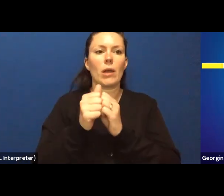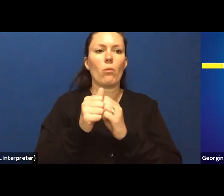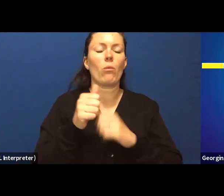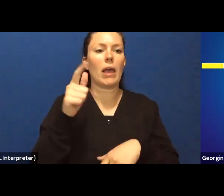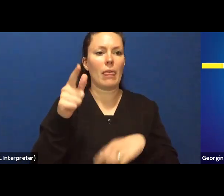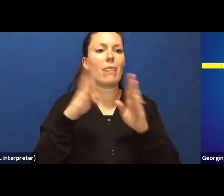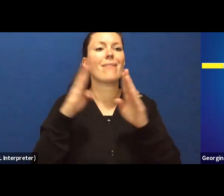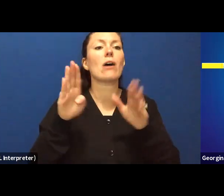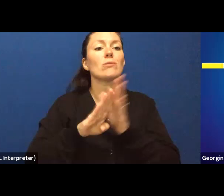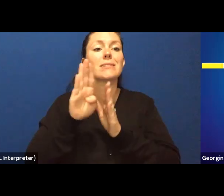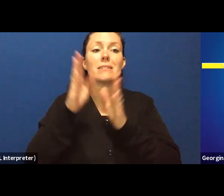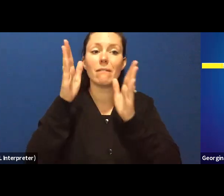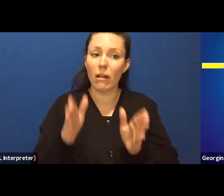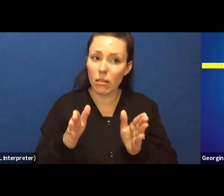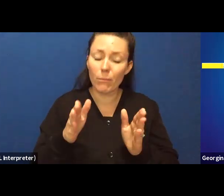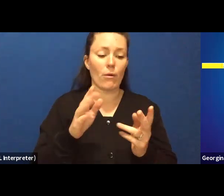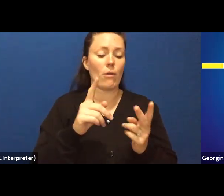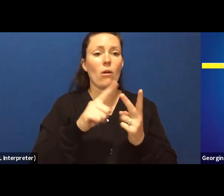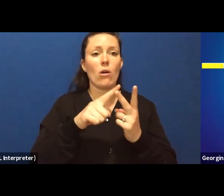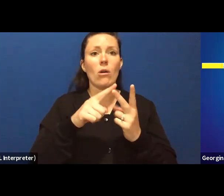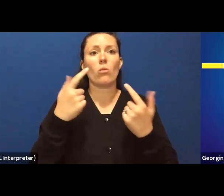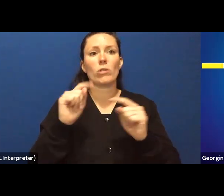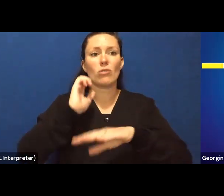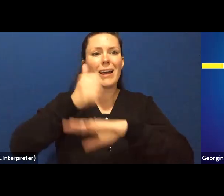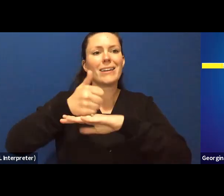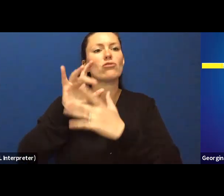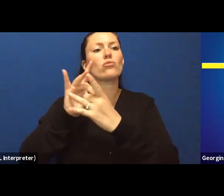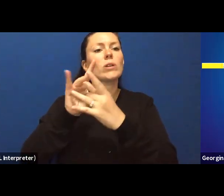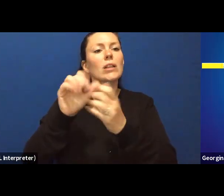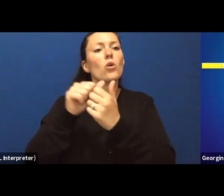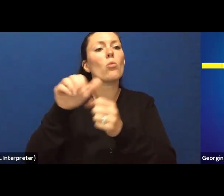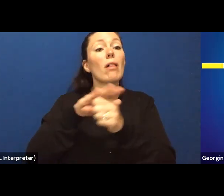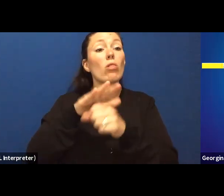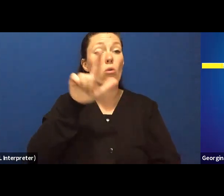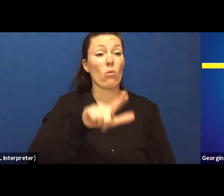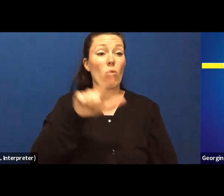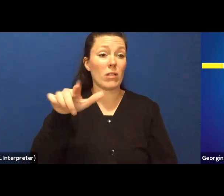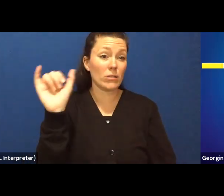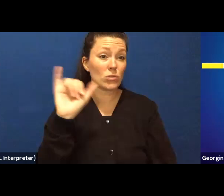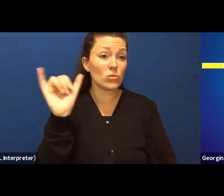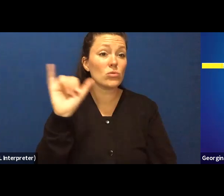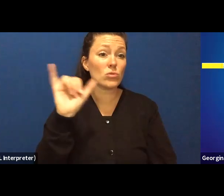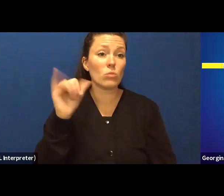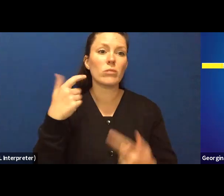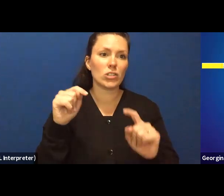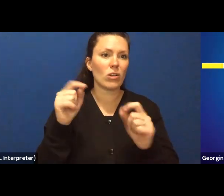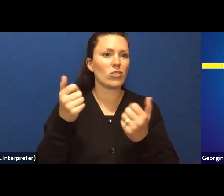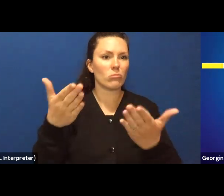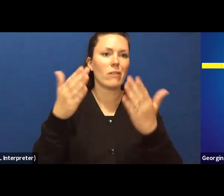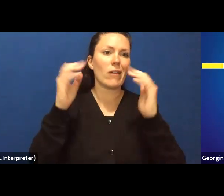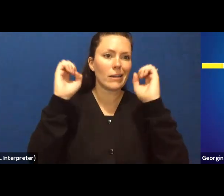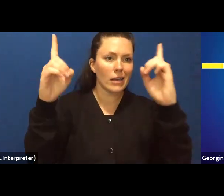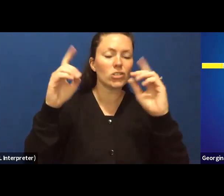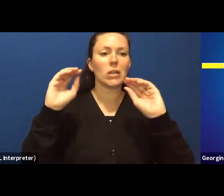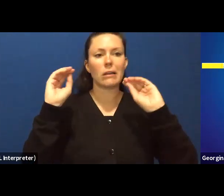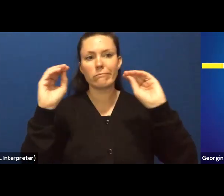housing developers, establishing relationships with local landlords, doing a lot of educations, the benefits of renting a